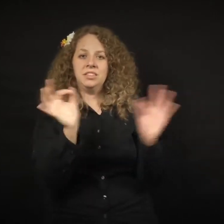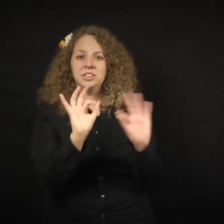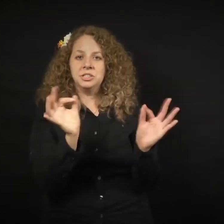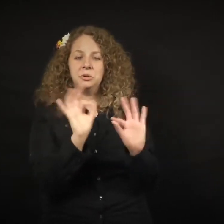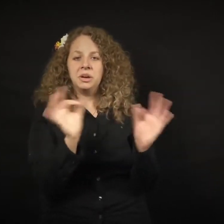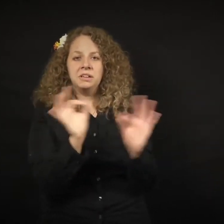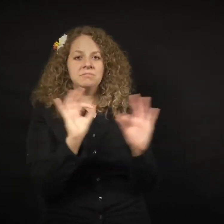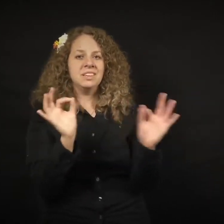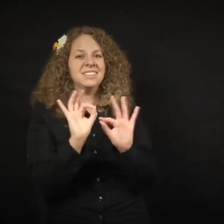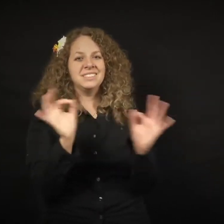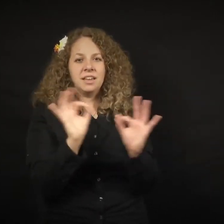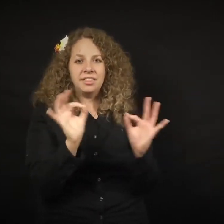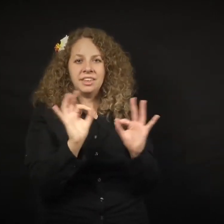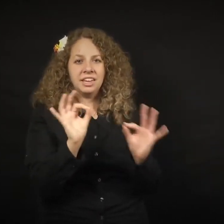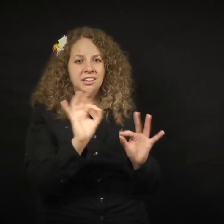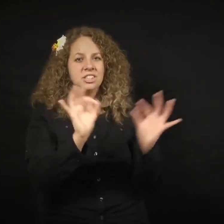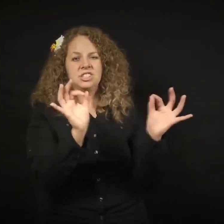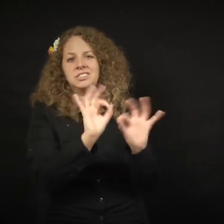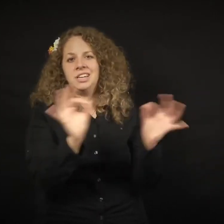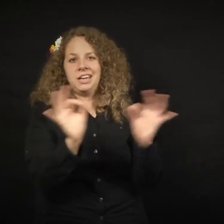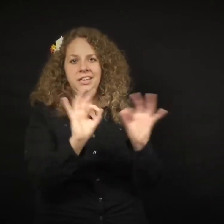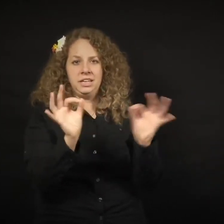Nothing to it. It's nothing. It's just tiny.